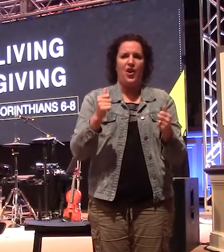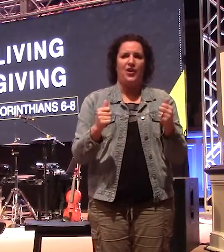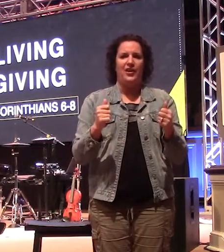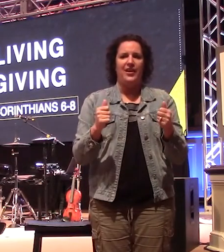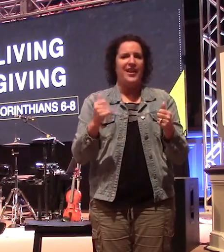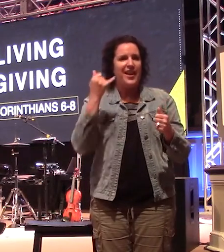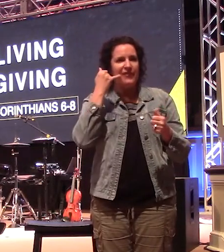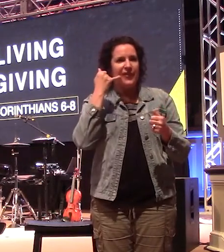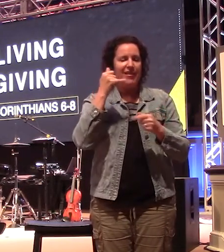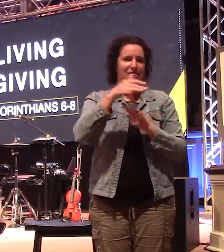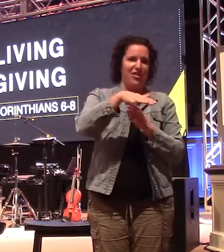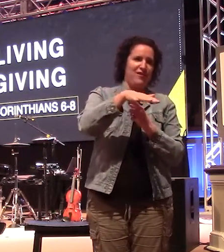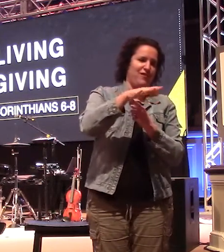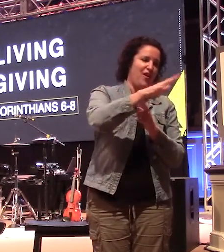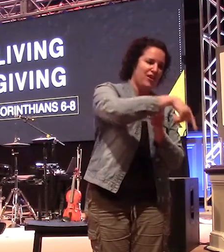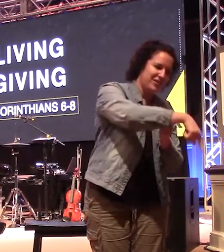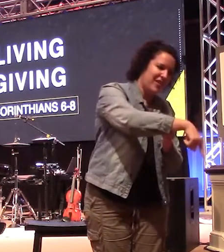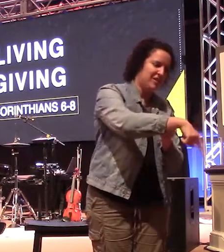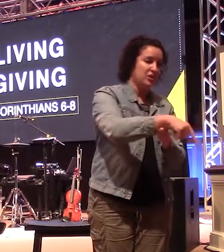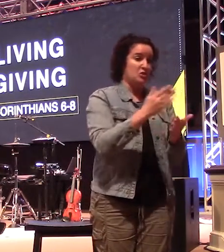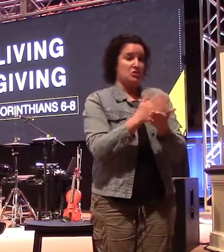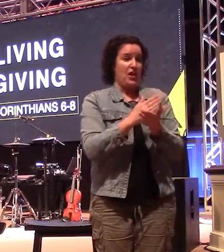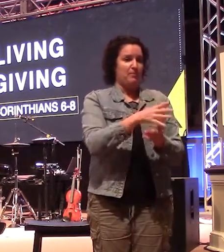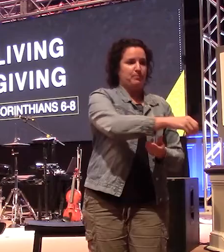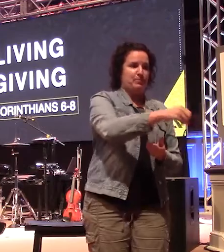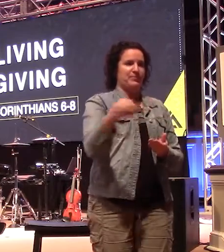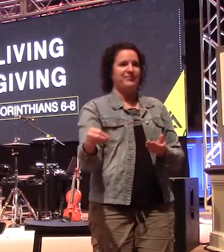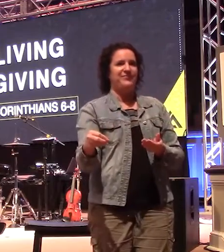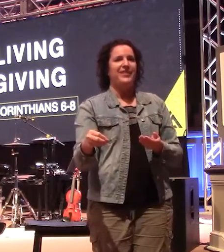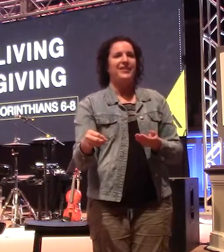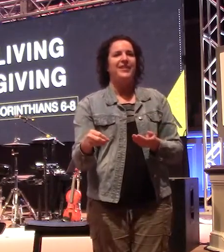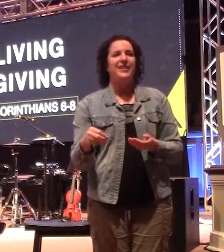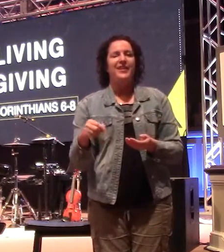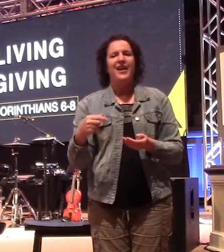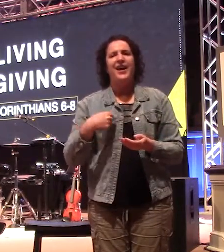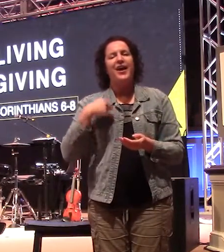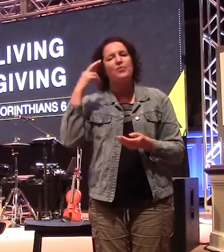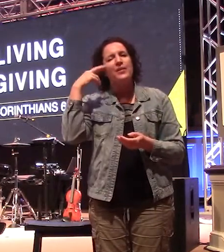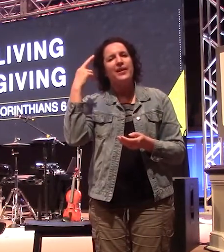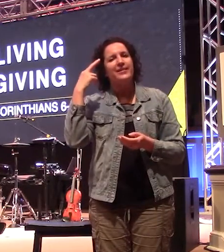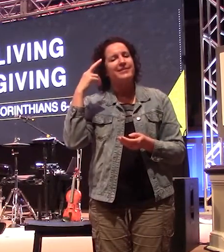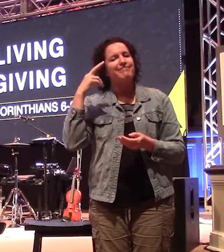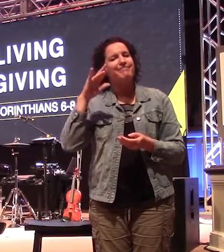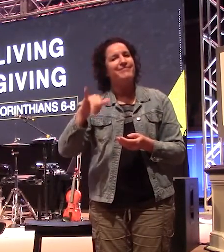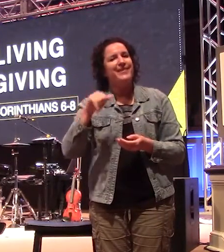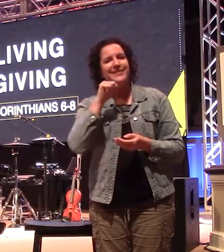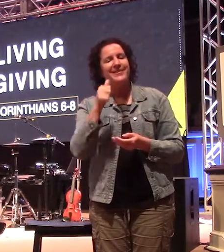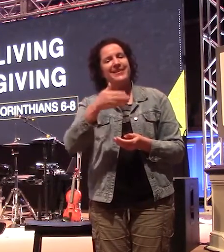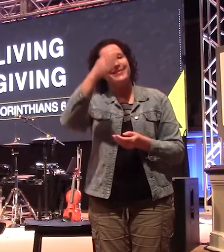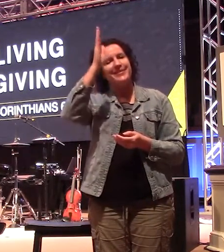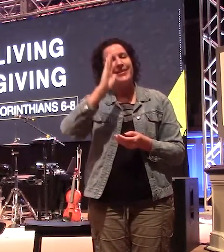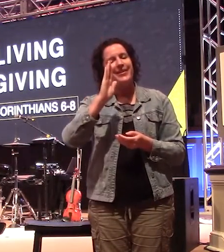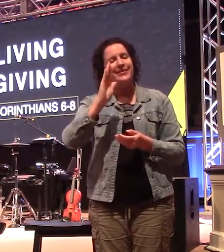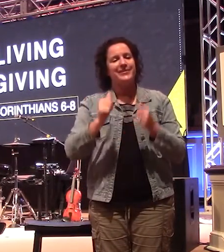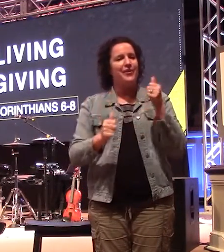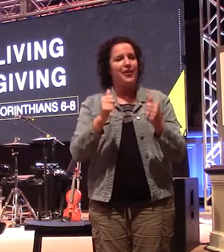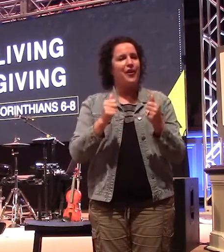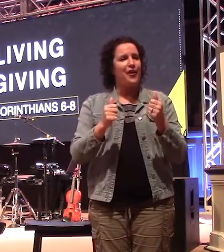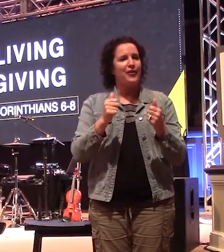falls on it, you stop, pull it off, that kind of thing. And he says, I wrote that down, I realized that wasn't God's car. That was my